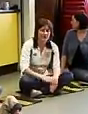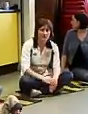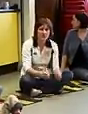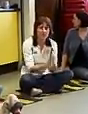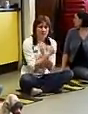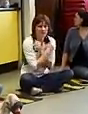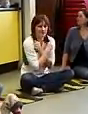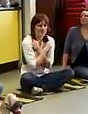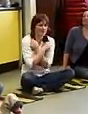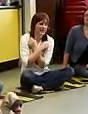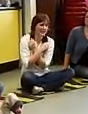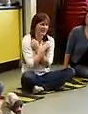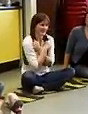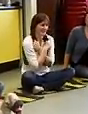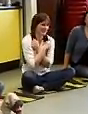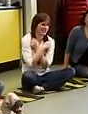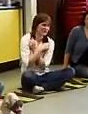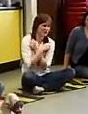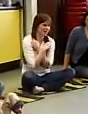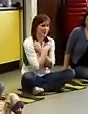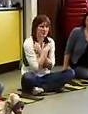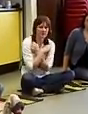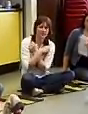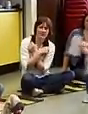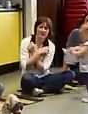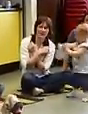play parachutes,